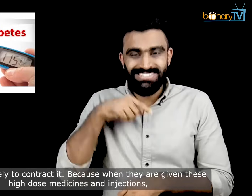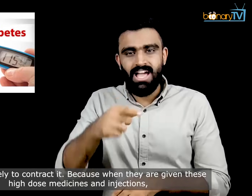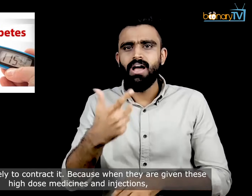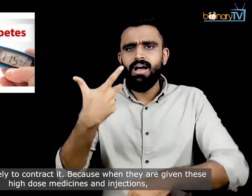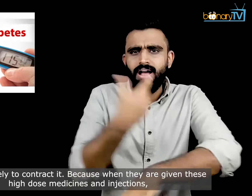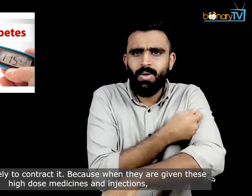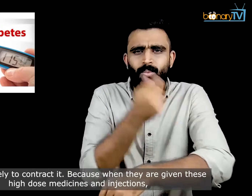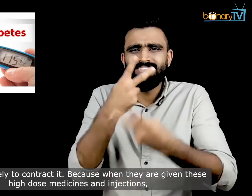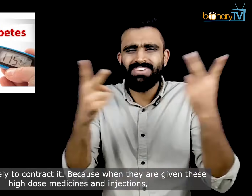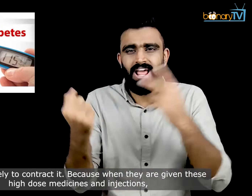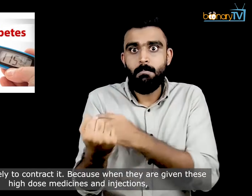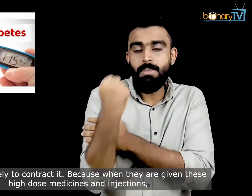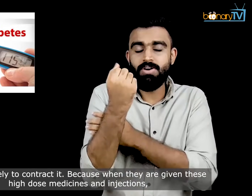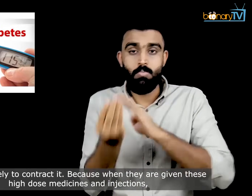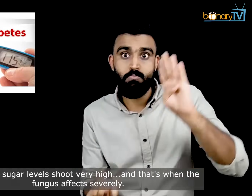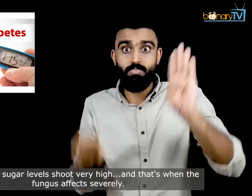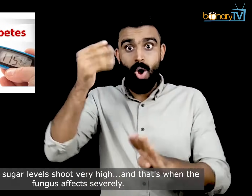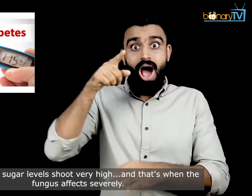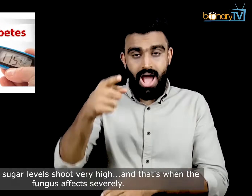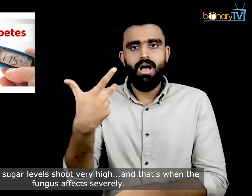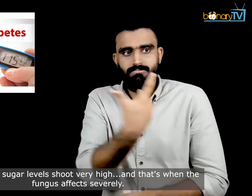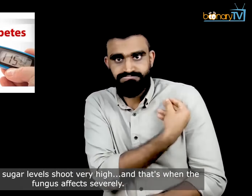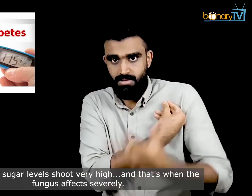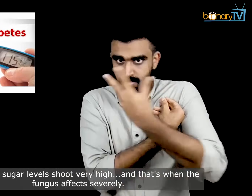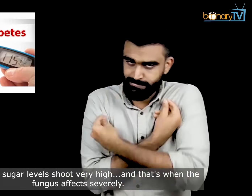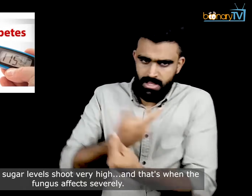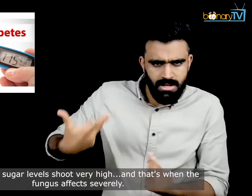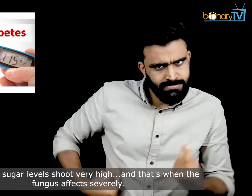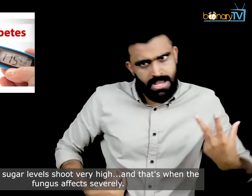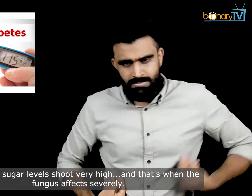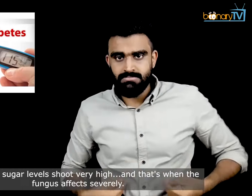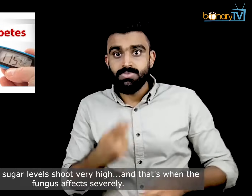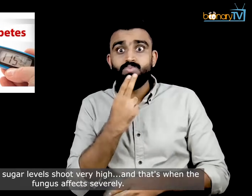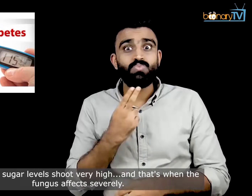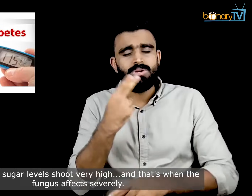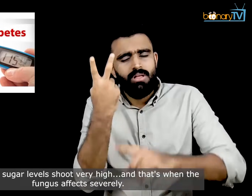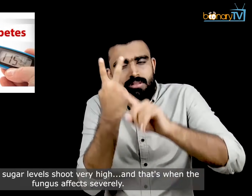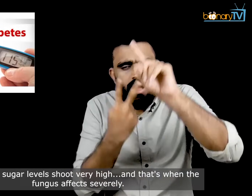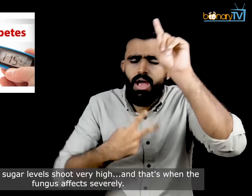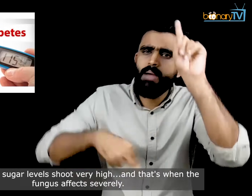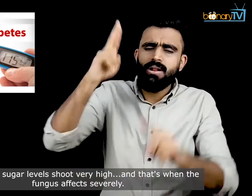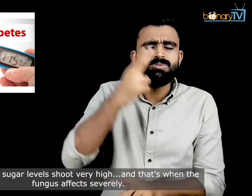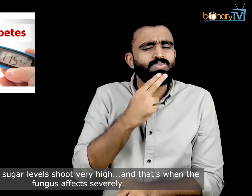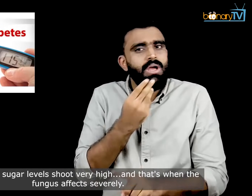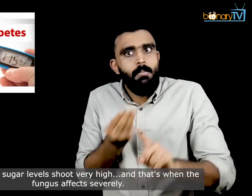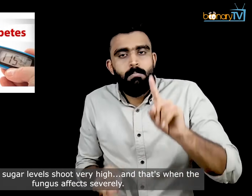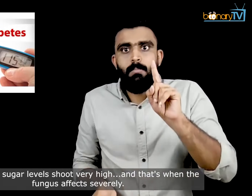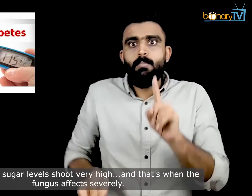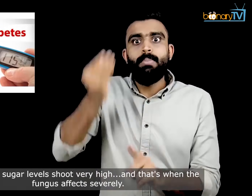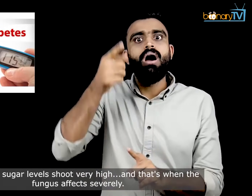medicines and injections their blood sugar levels shoot very high. And that's when the fungus affects